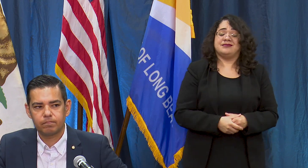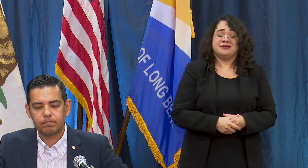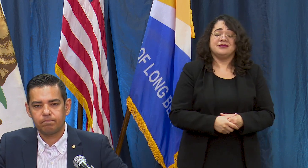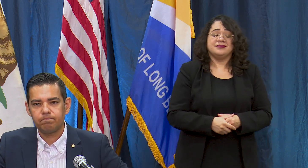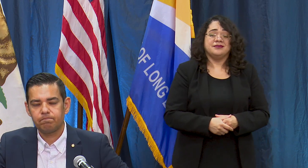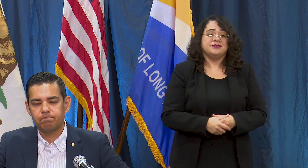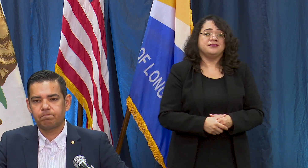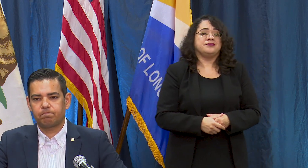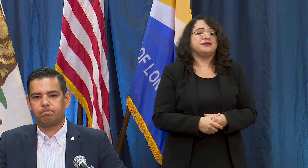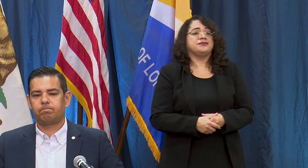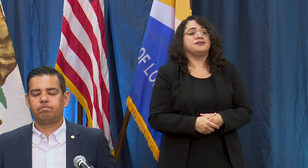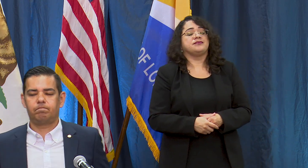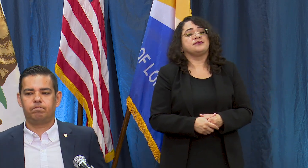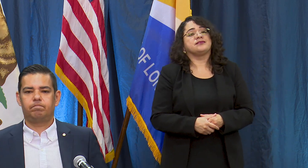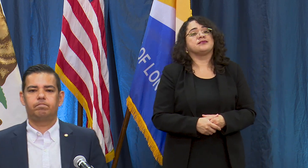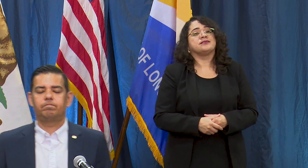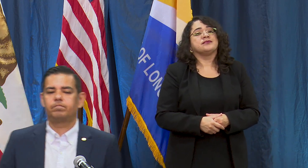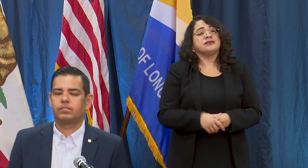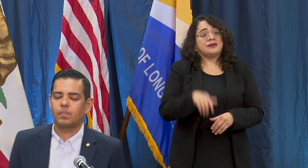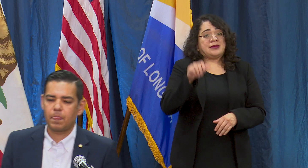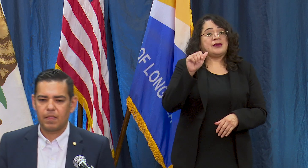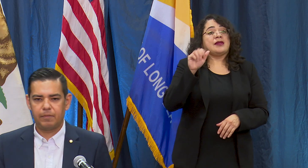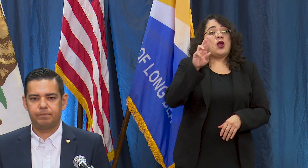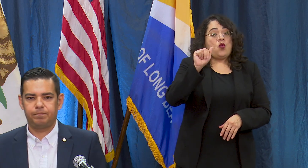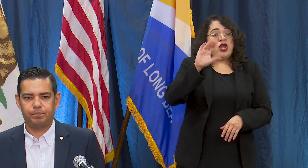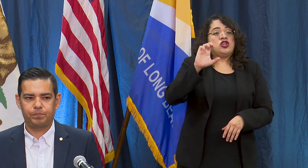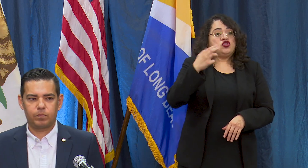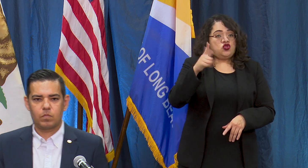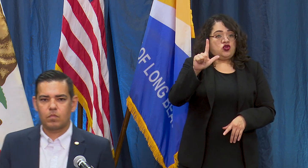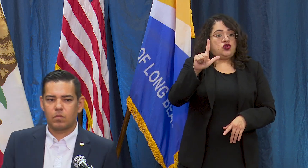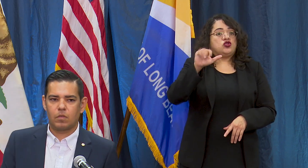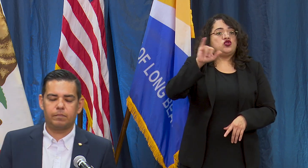Next up, we have Rachel Jordan from ABC News.